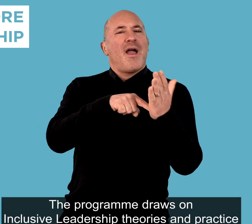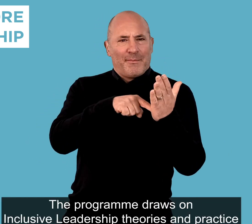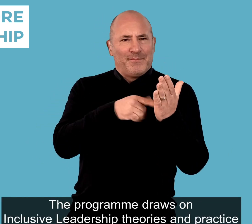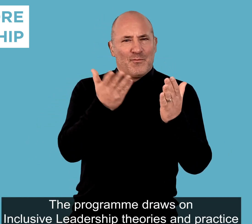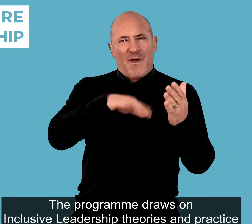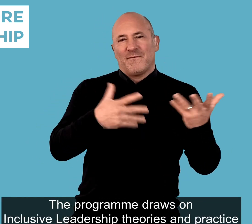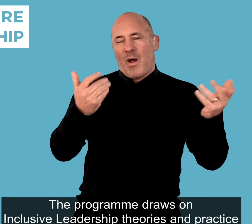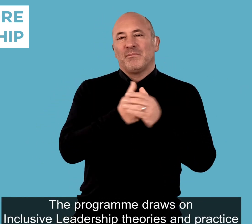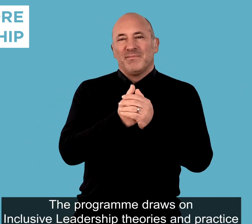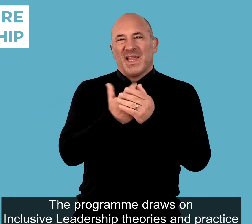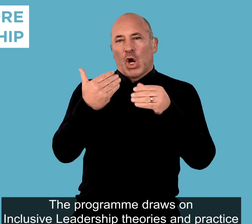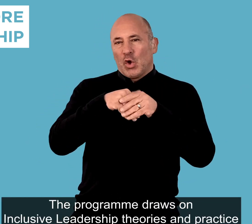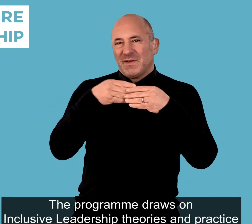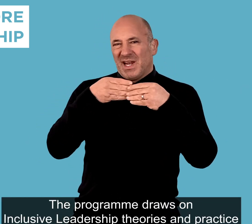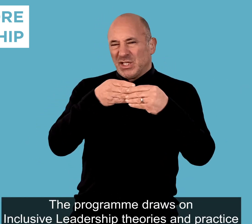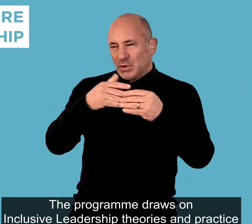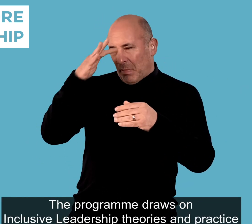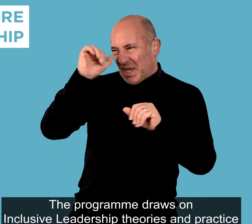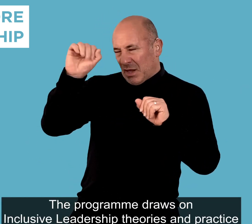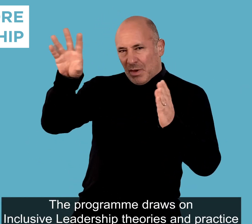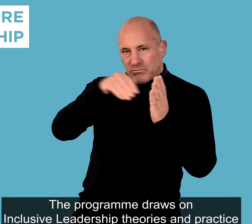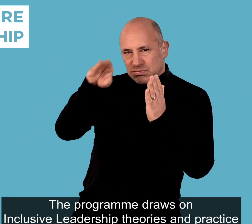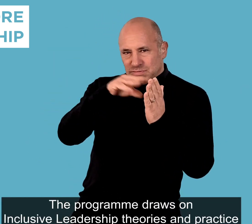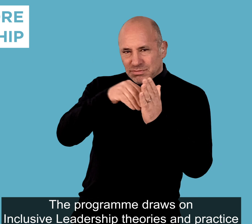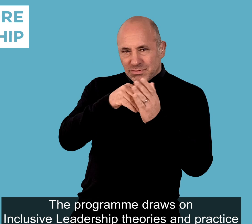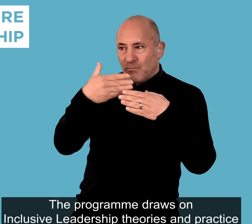The programme draws on inclusive leadership theories and practice